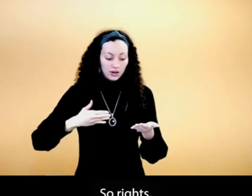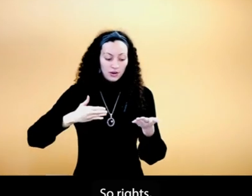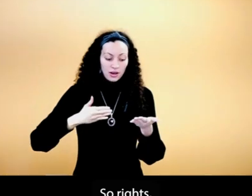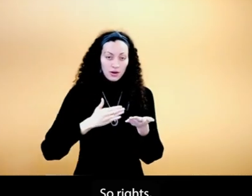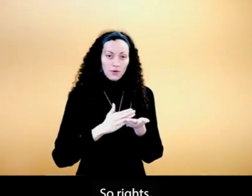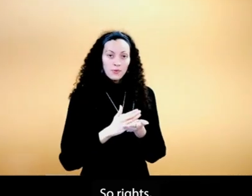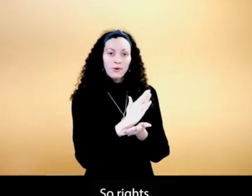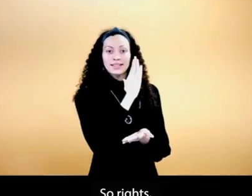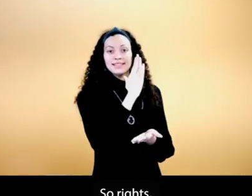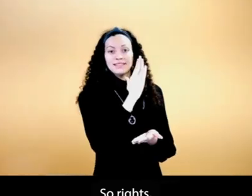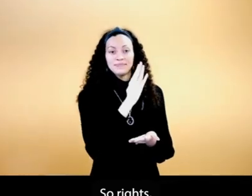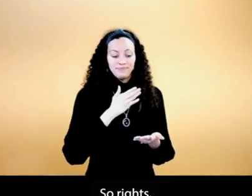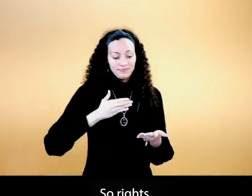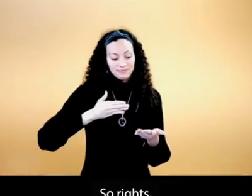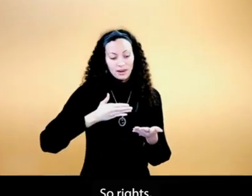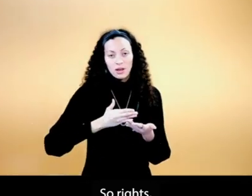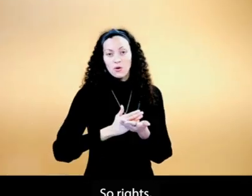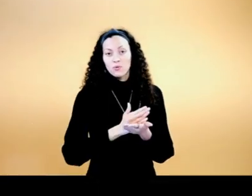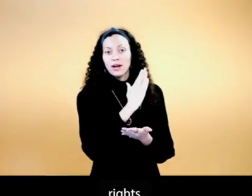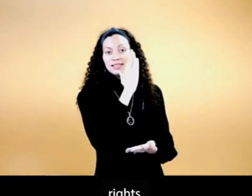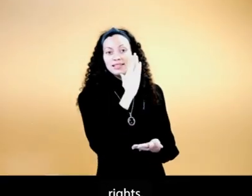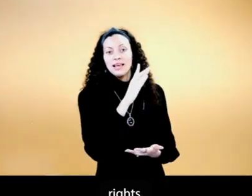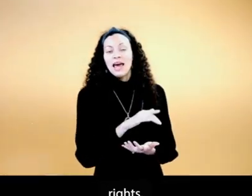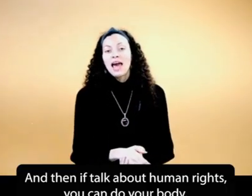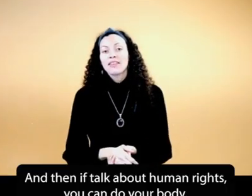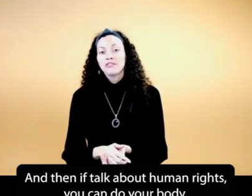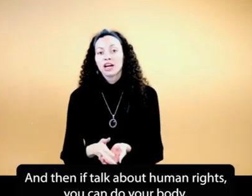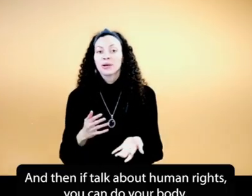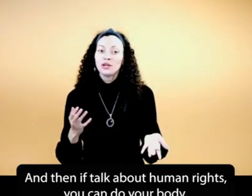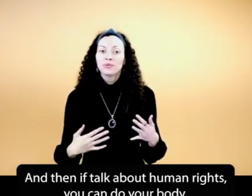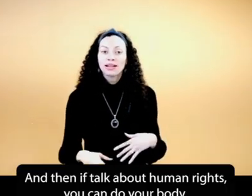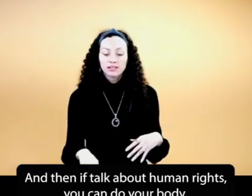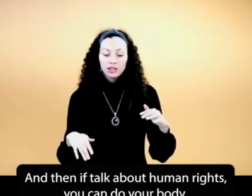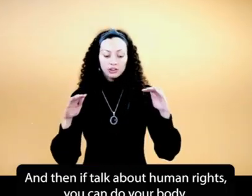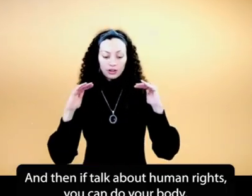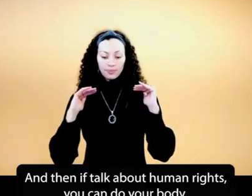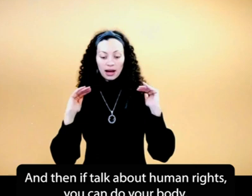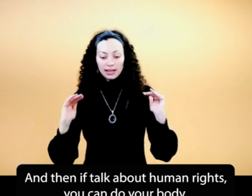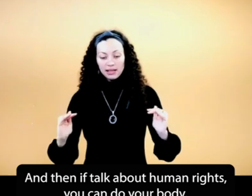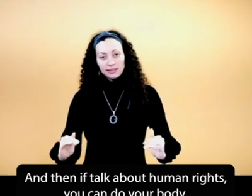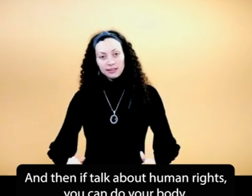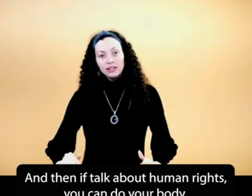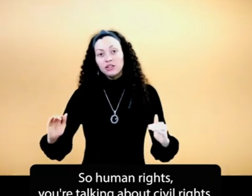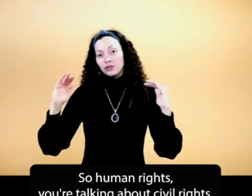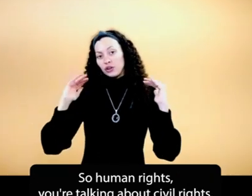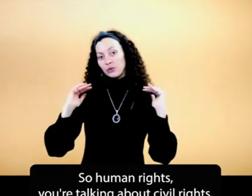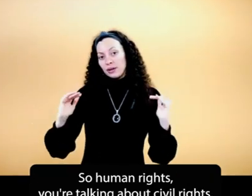So, rights. Rights. And then if you're talking about human rights, you can do your body. So